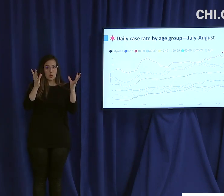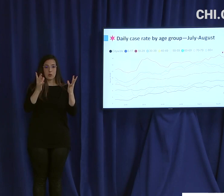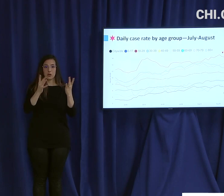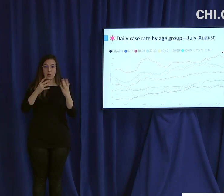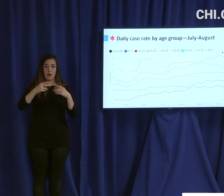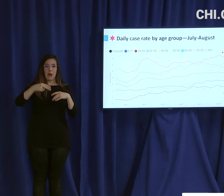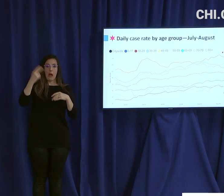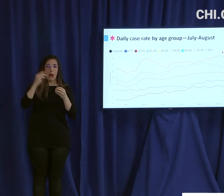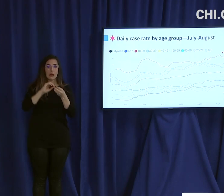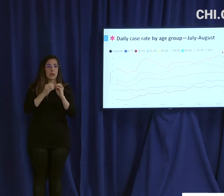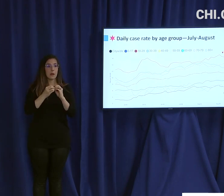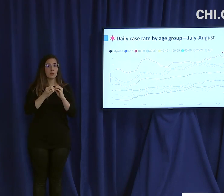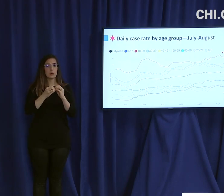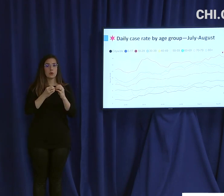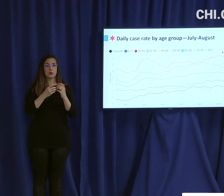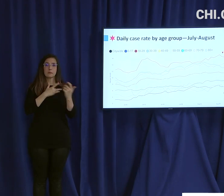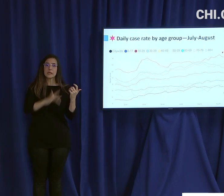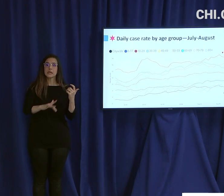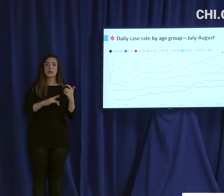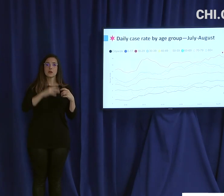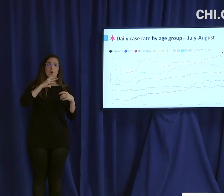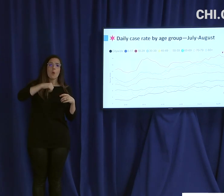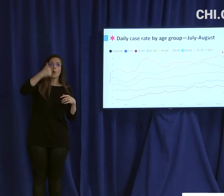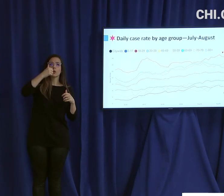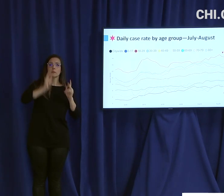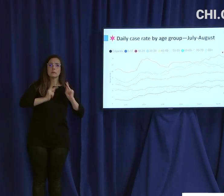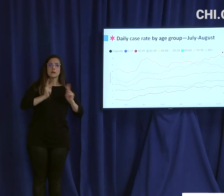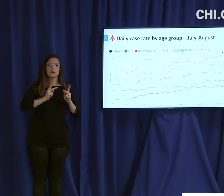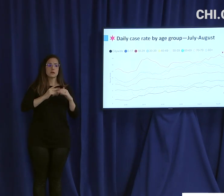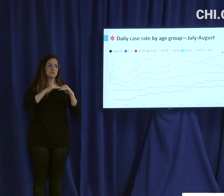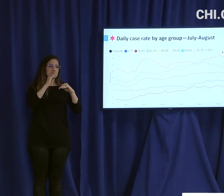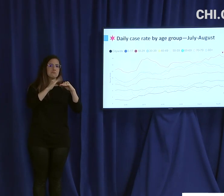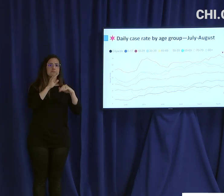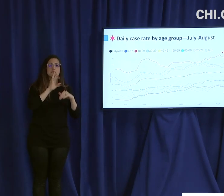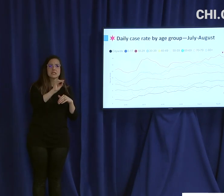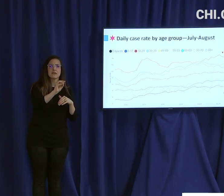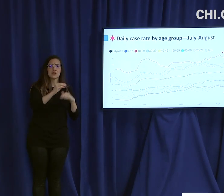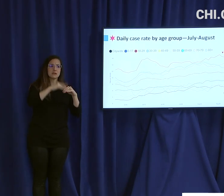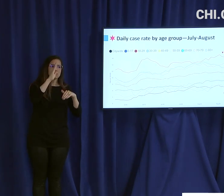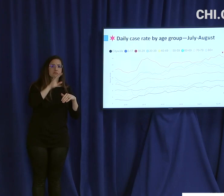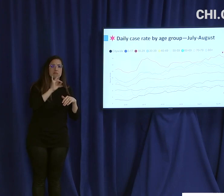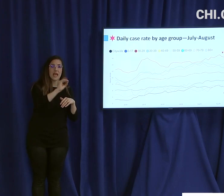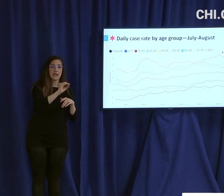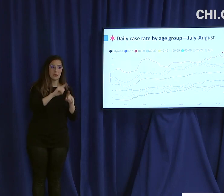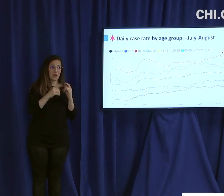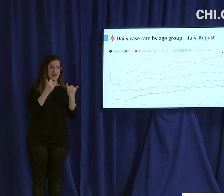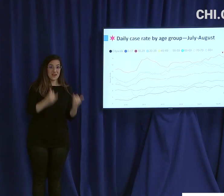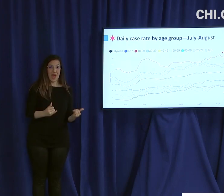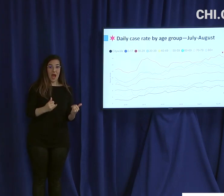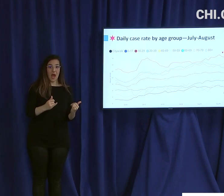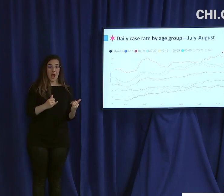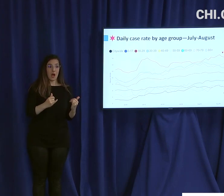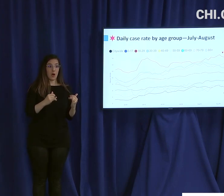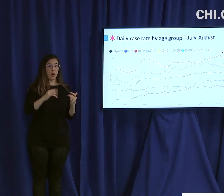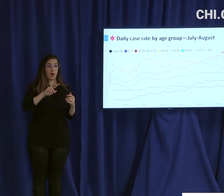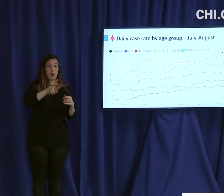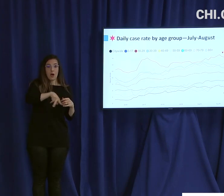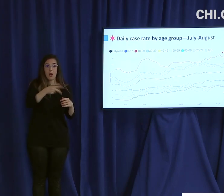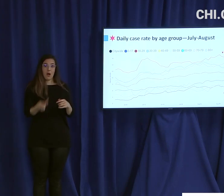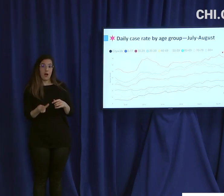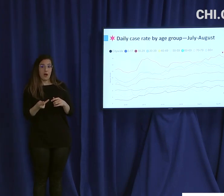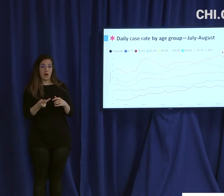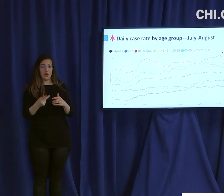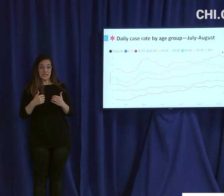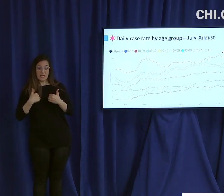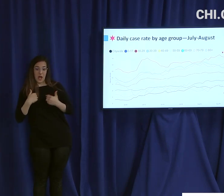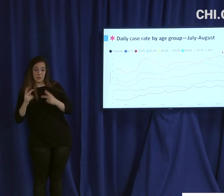highest numbers in older Chicagoans, people over 70 and even over 80. The fact that we've now flipped that is good news, again, in terms of those